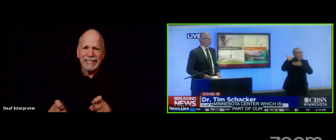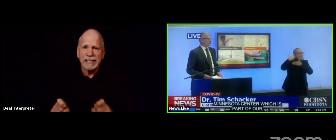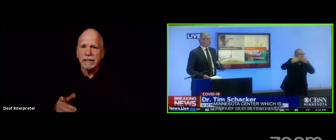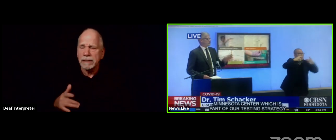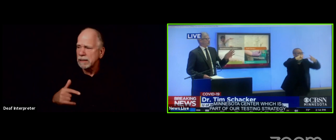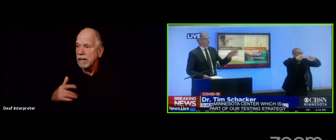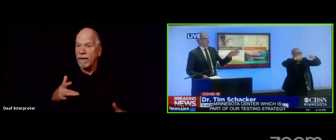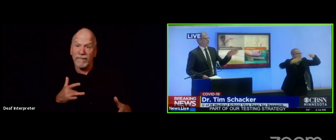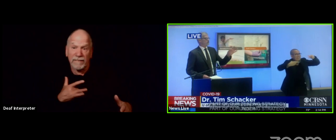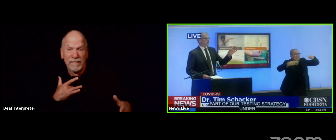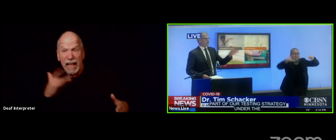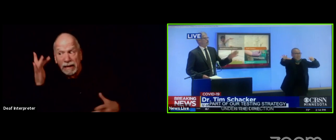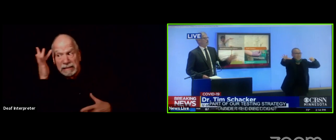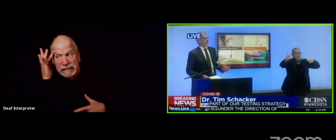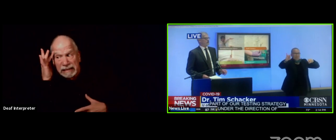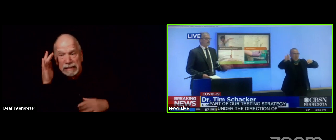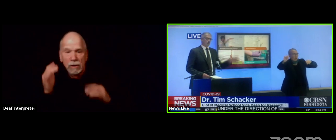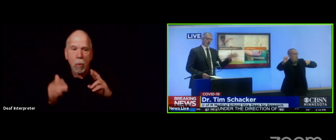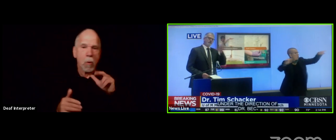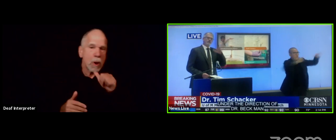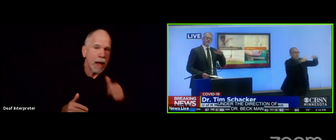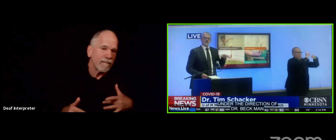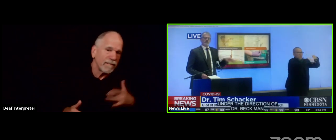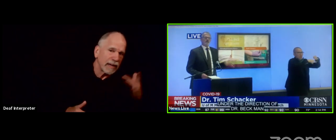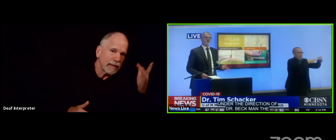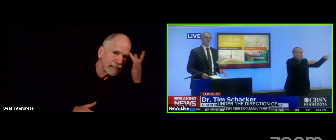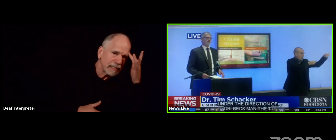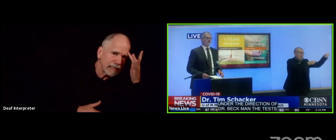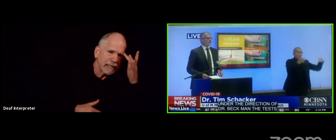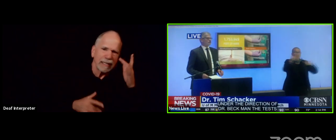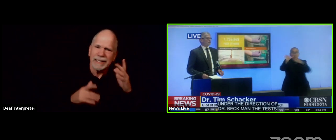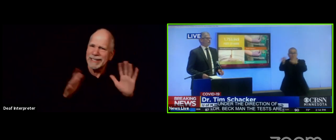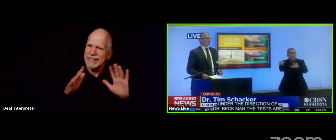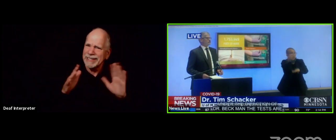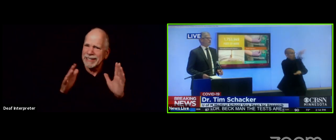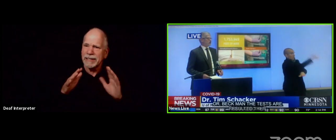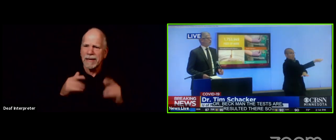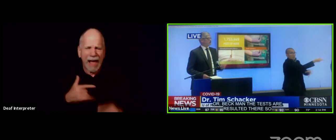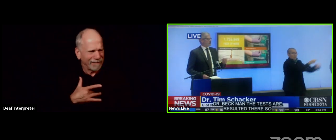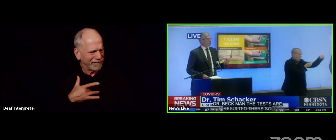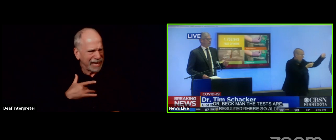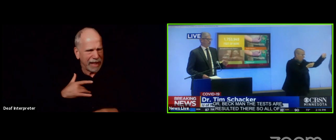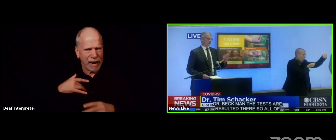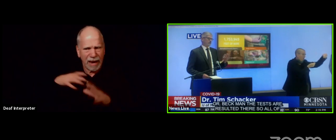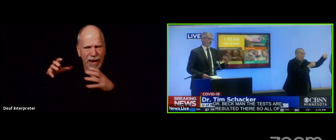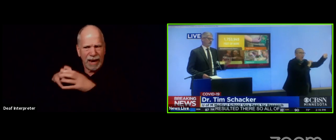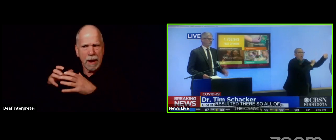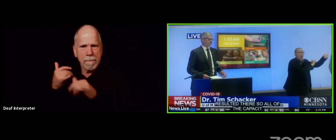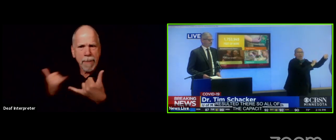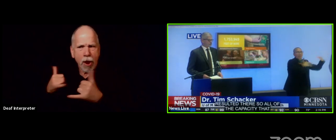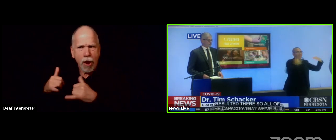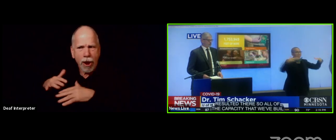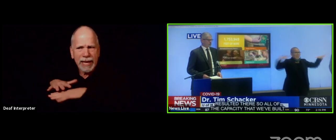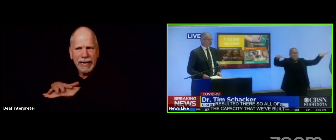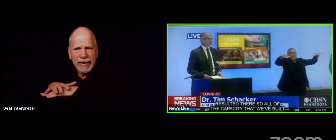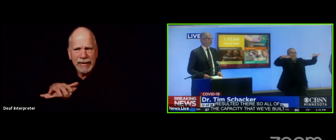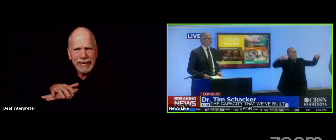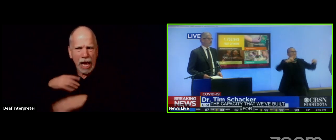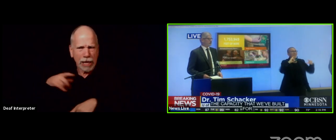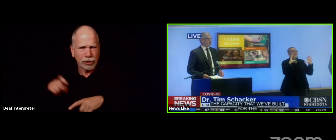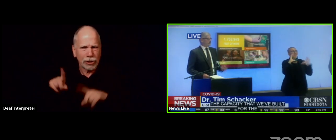the tests are resulted there. So all of the capacity that we've built for the PCR, for the